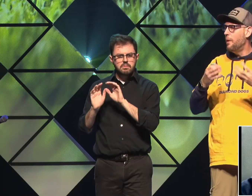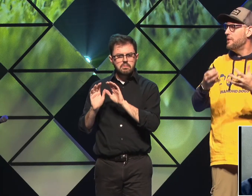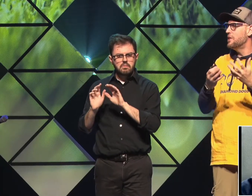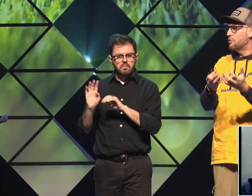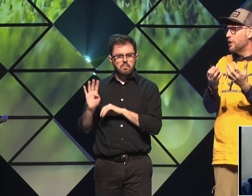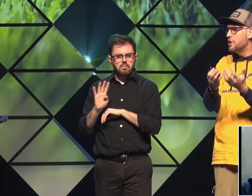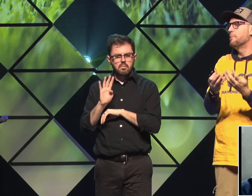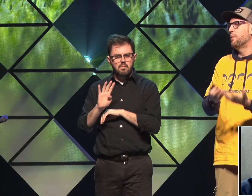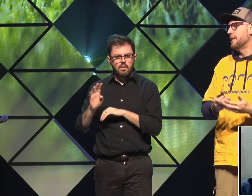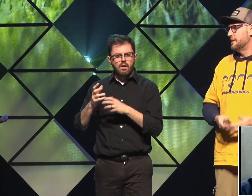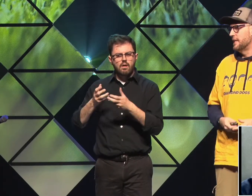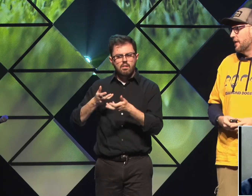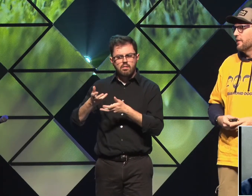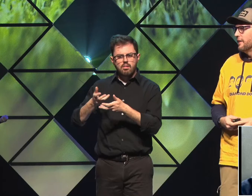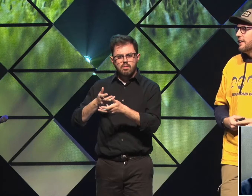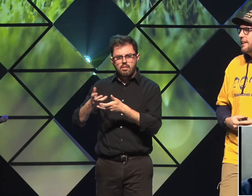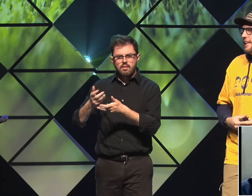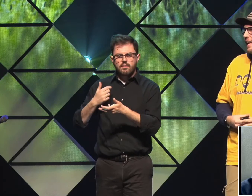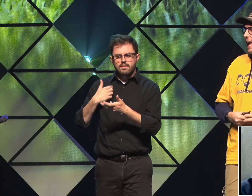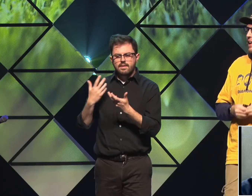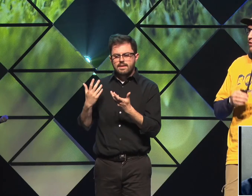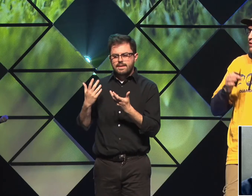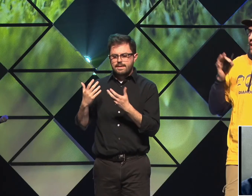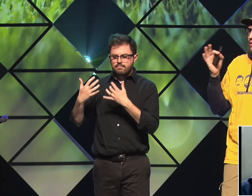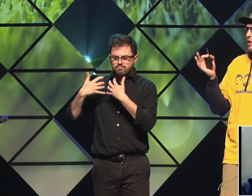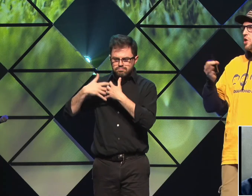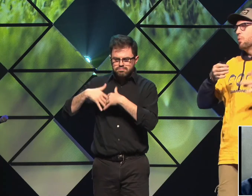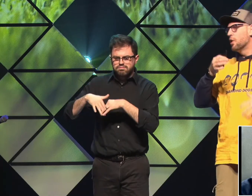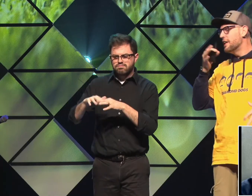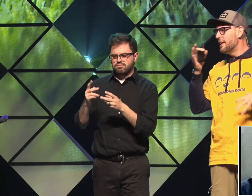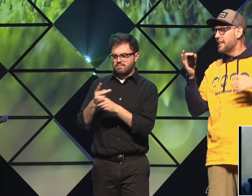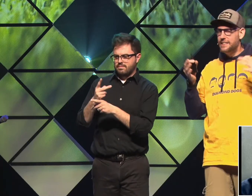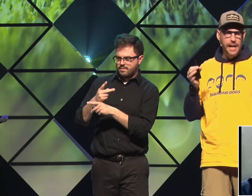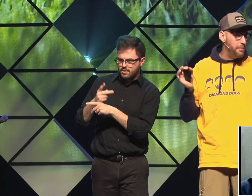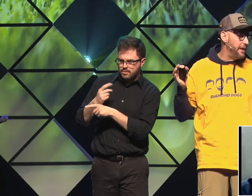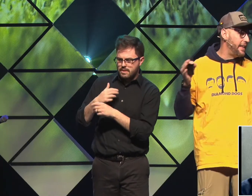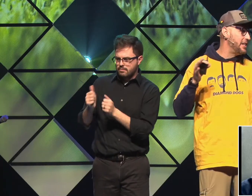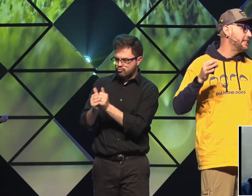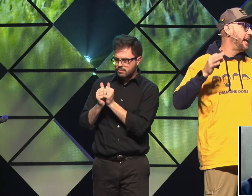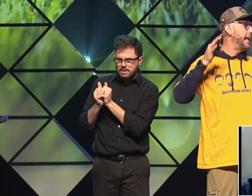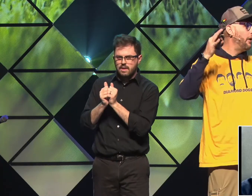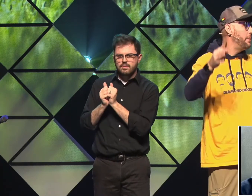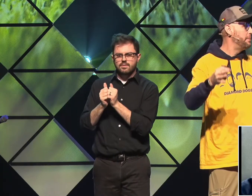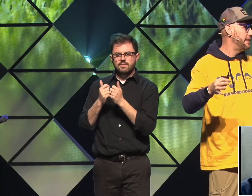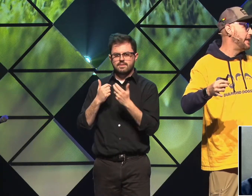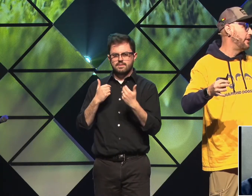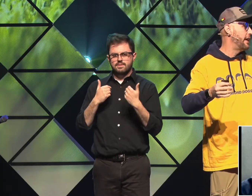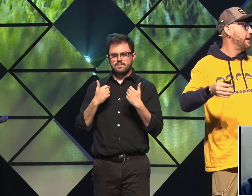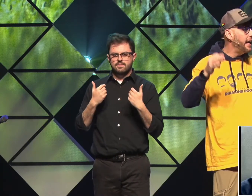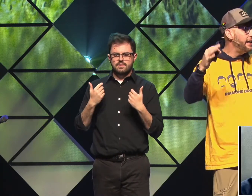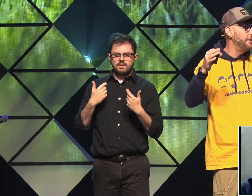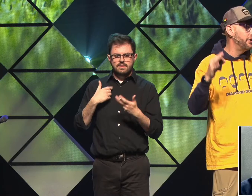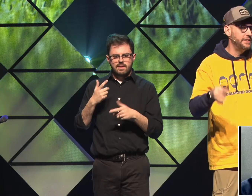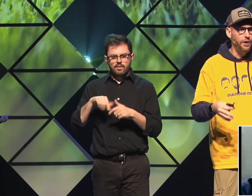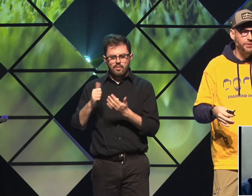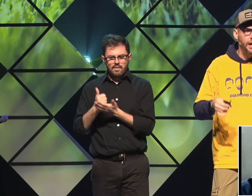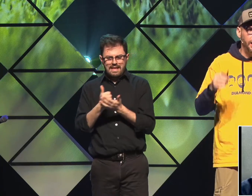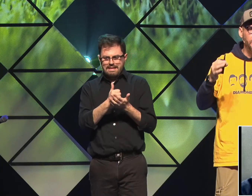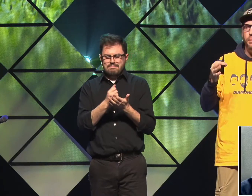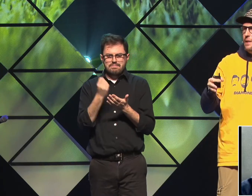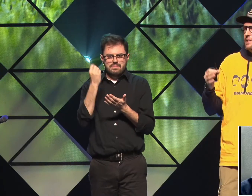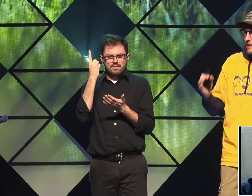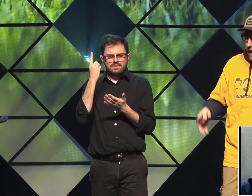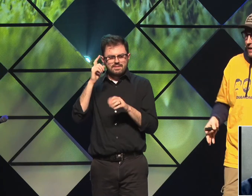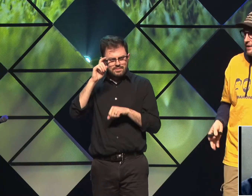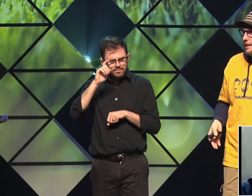kind of come to this really good place together. And through like a really quirky like statement, they just kind of help him see, okay, you got to give yourself a